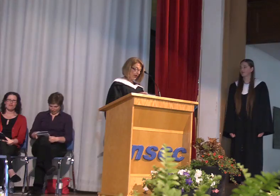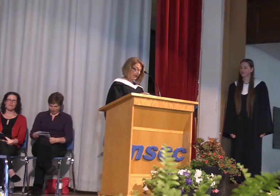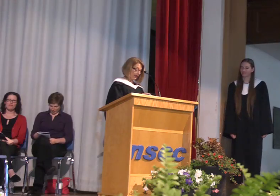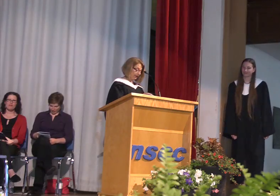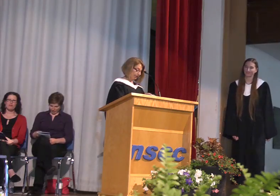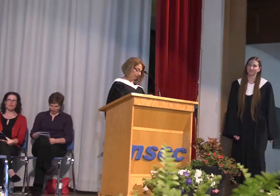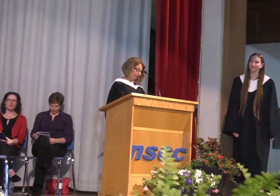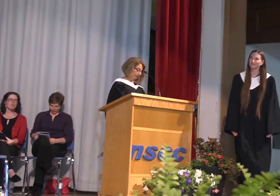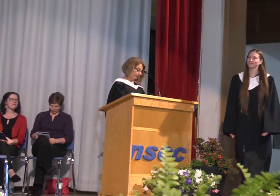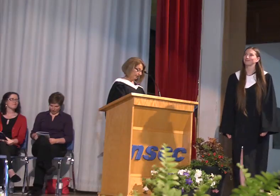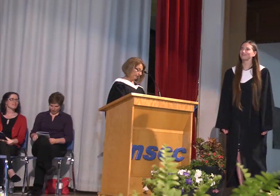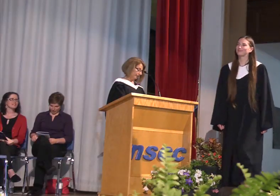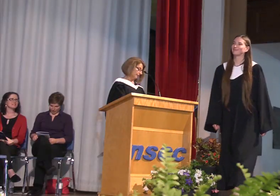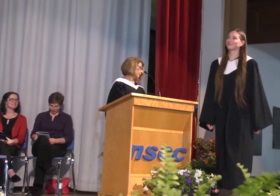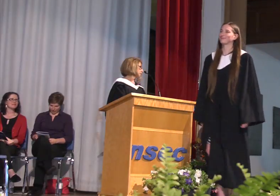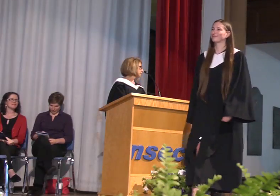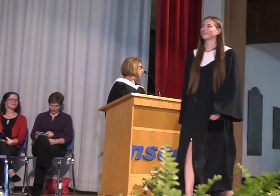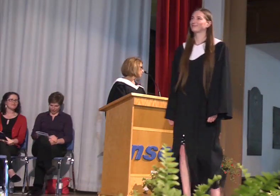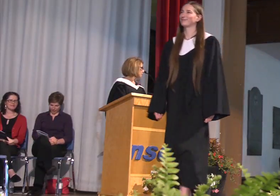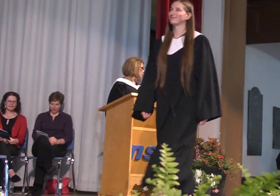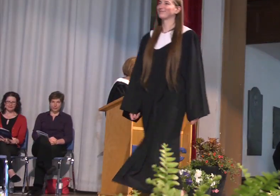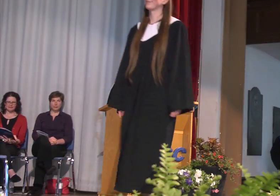Nicole Kelly.